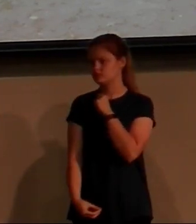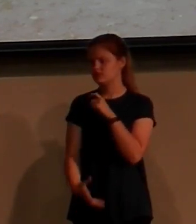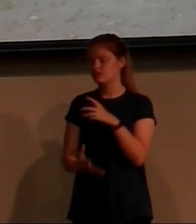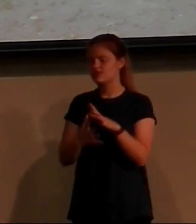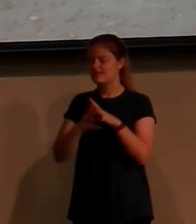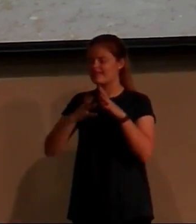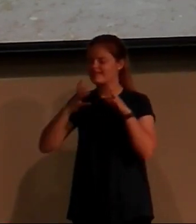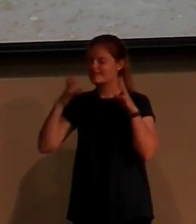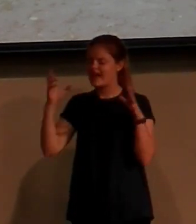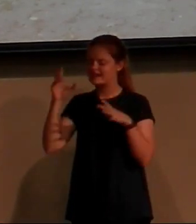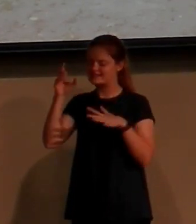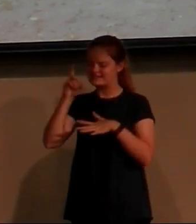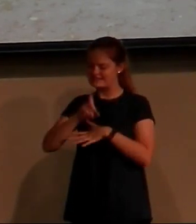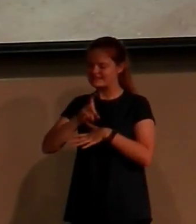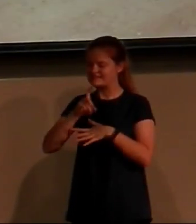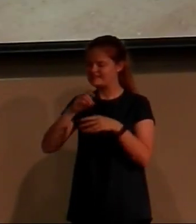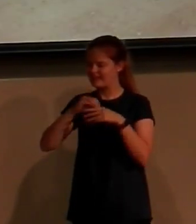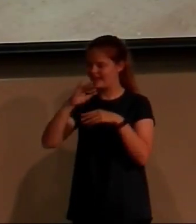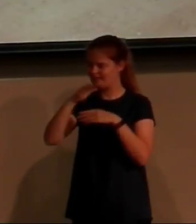those countries.